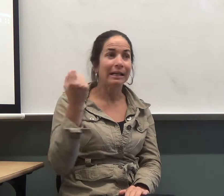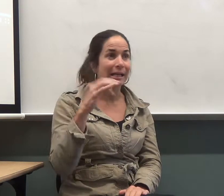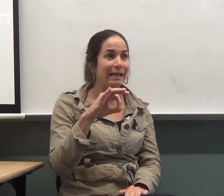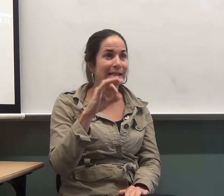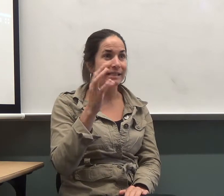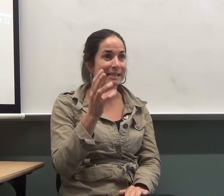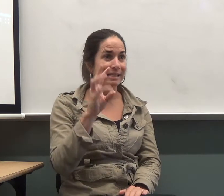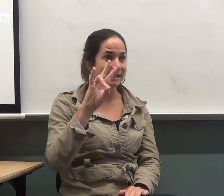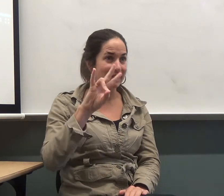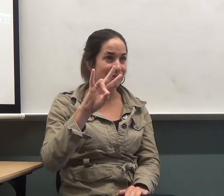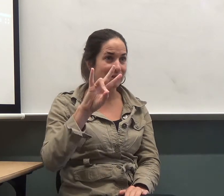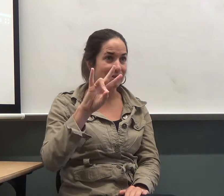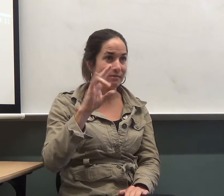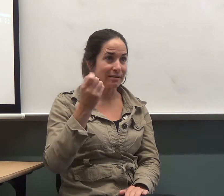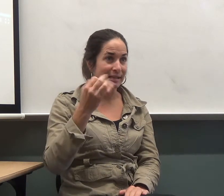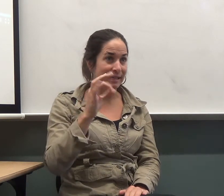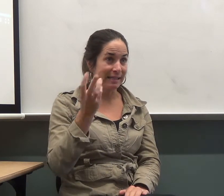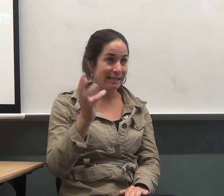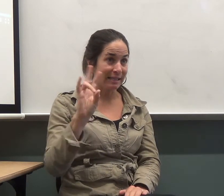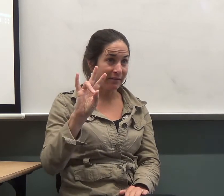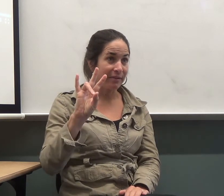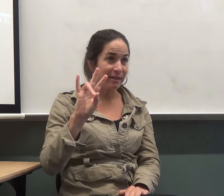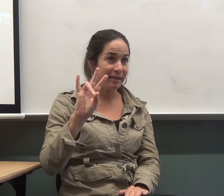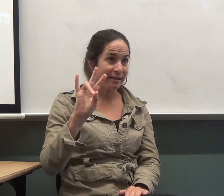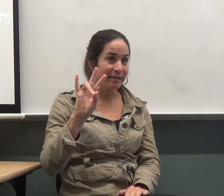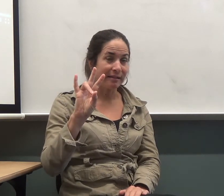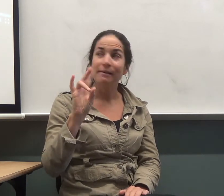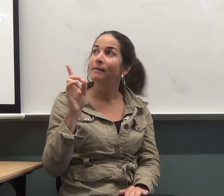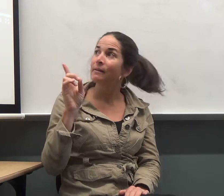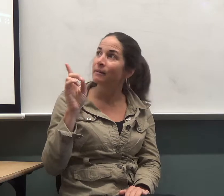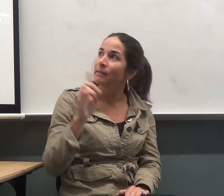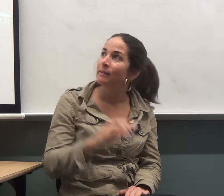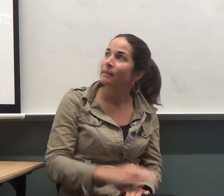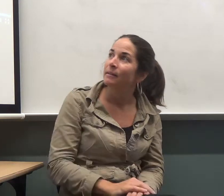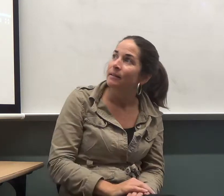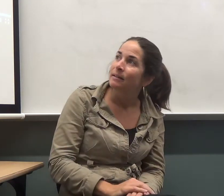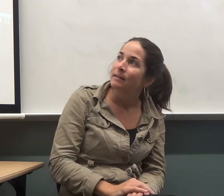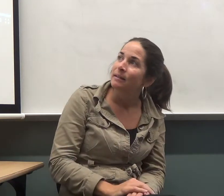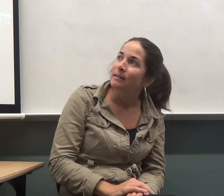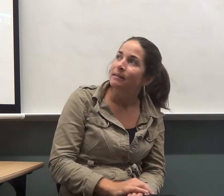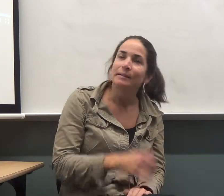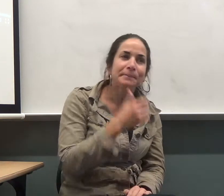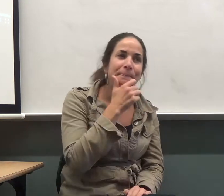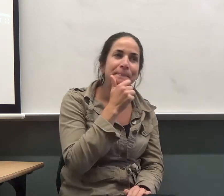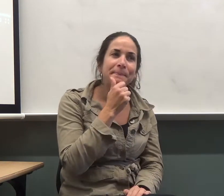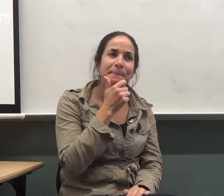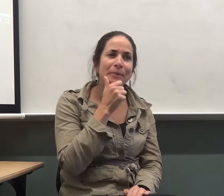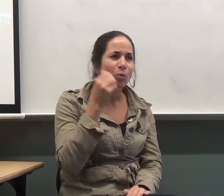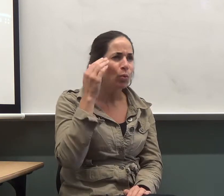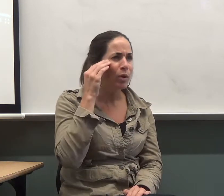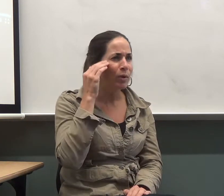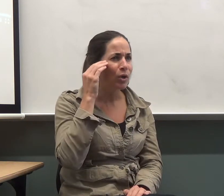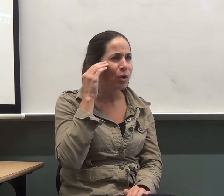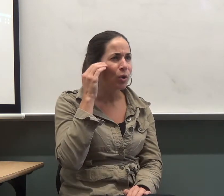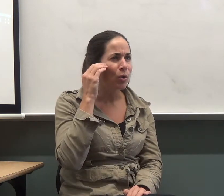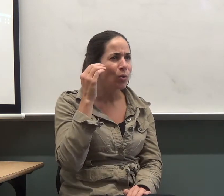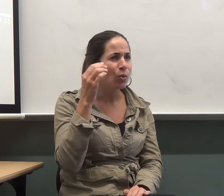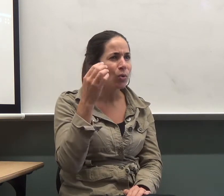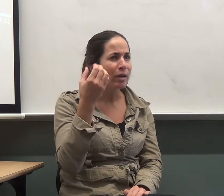1967, right? 1967. What do I know about the 1960s? Some of you guys may know more